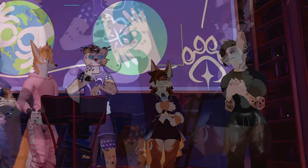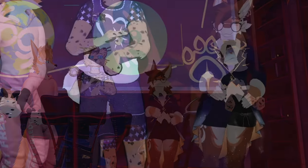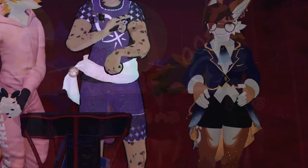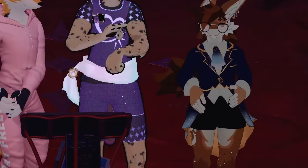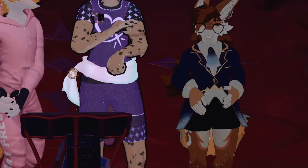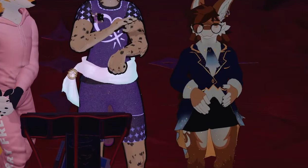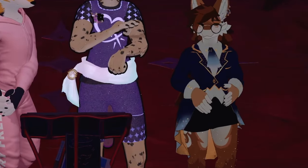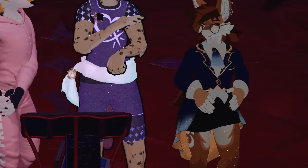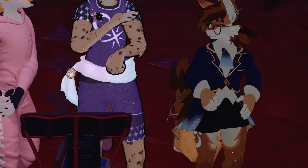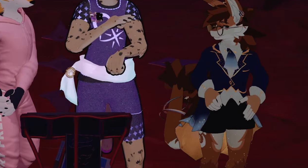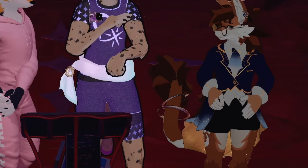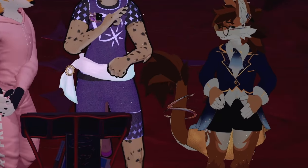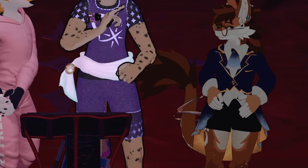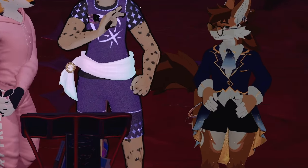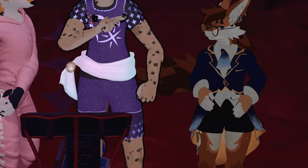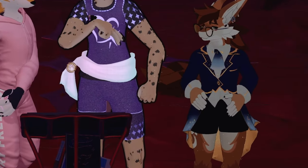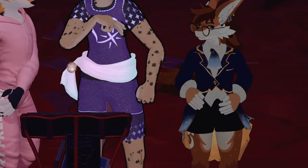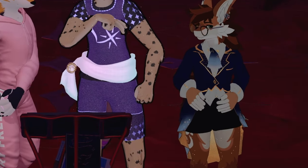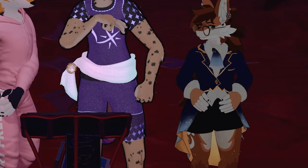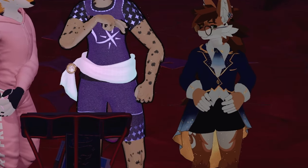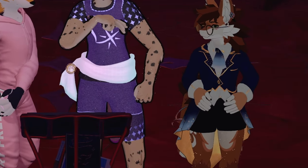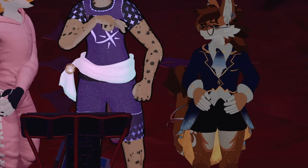All right, so Zay and Navi are going to show that.